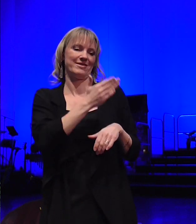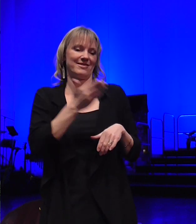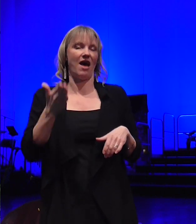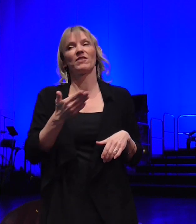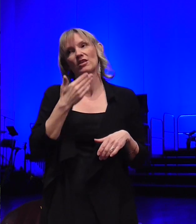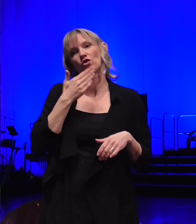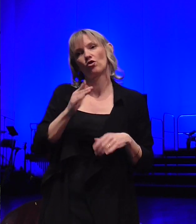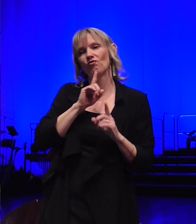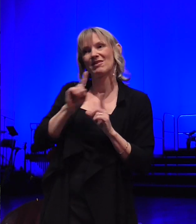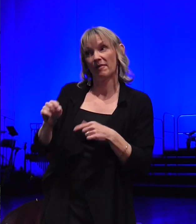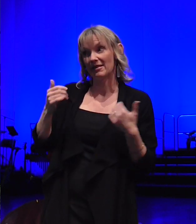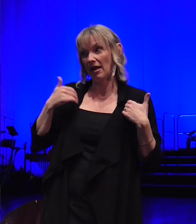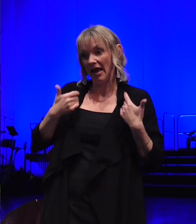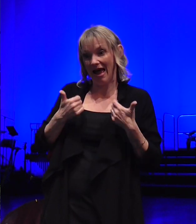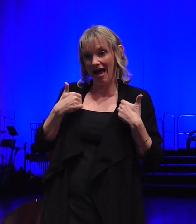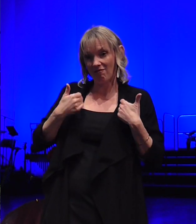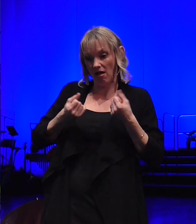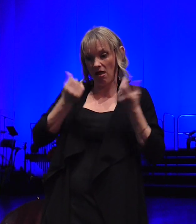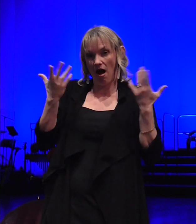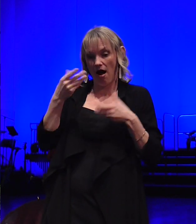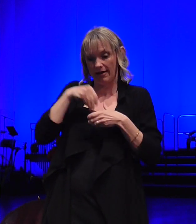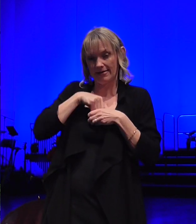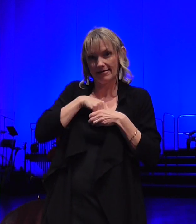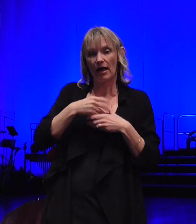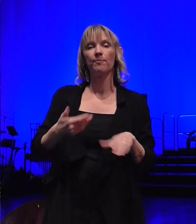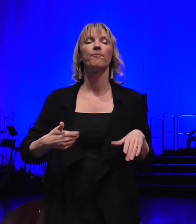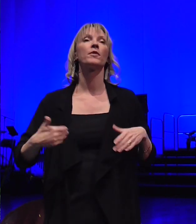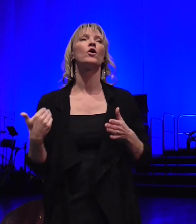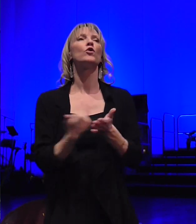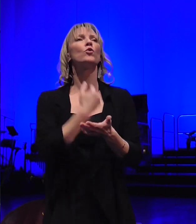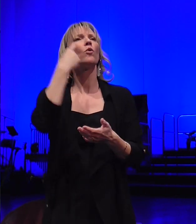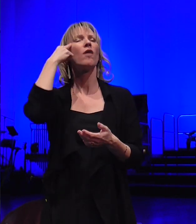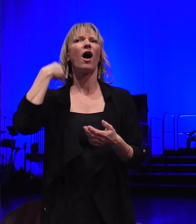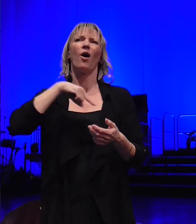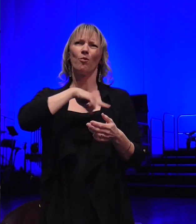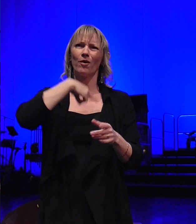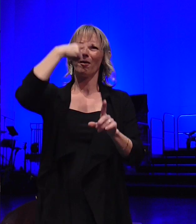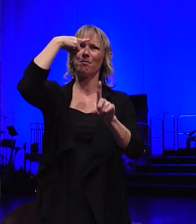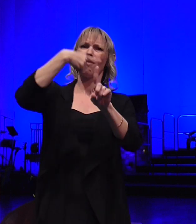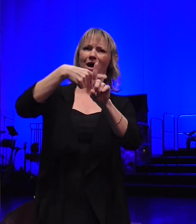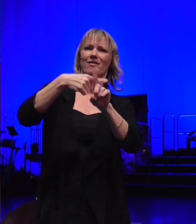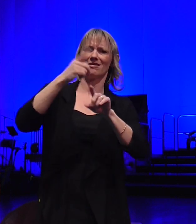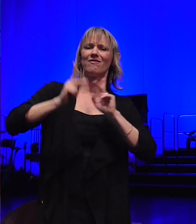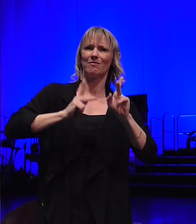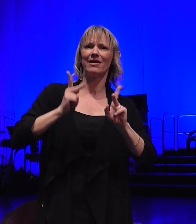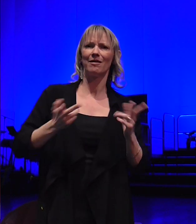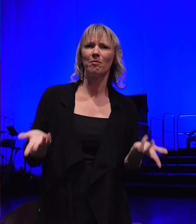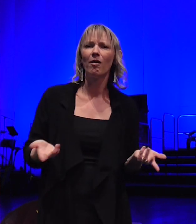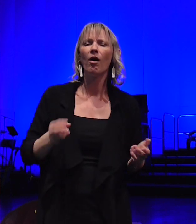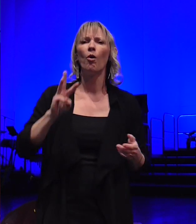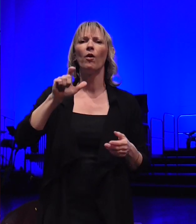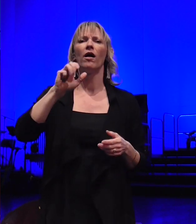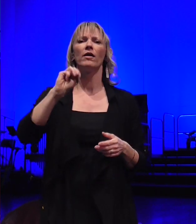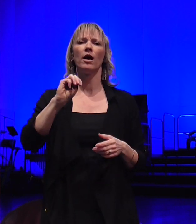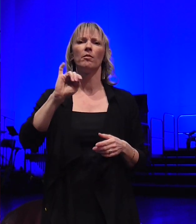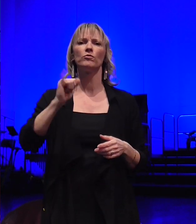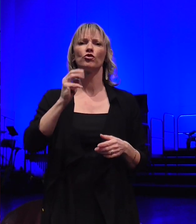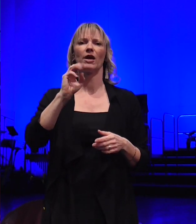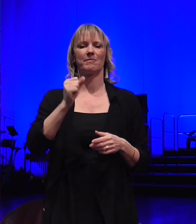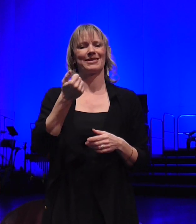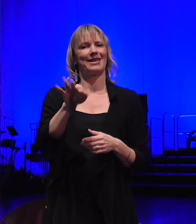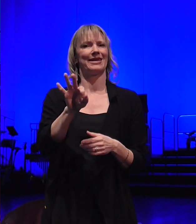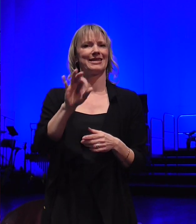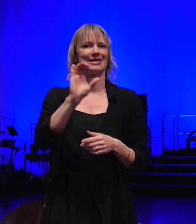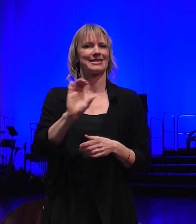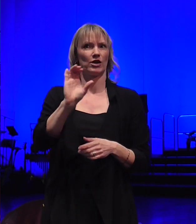In New Thought, we're very positive people. William James in the 19th century wrote